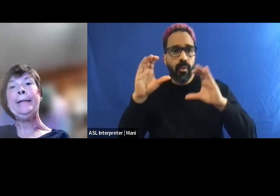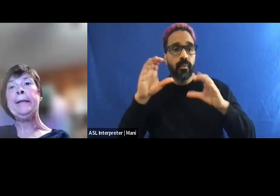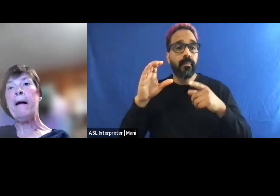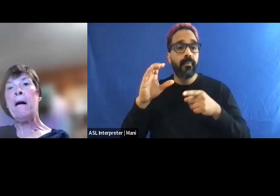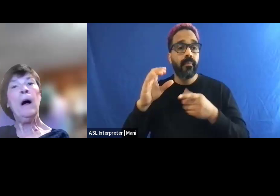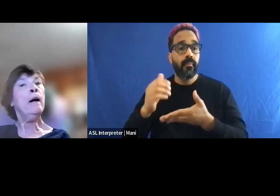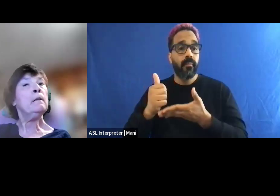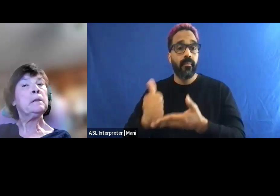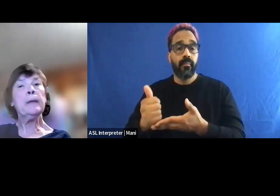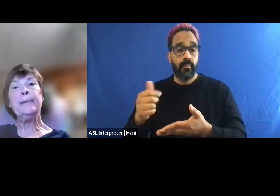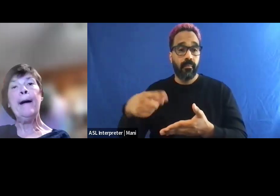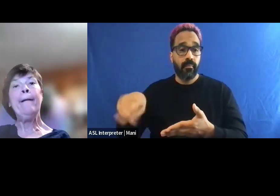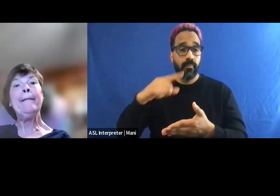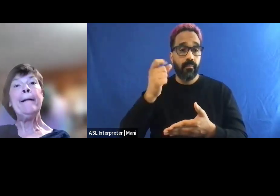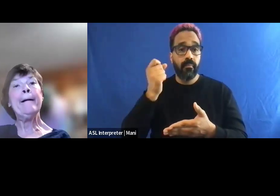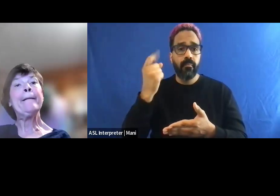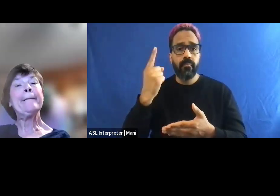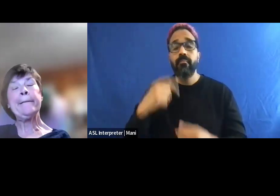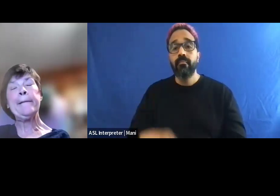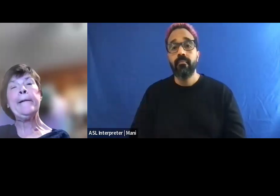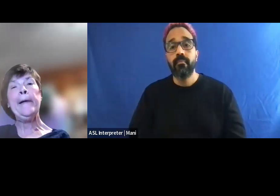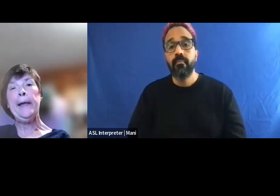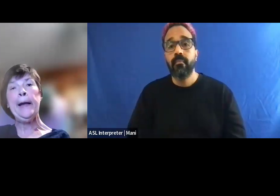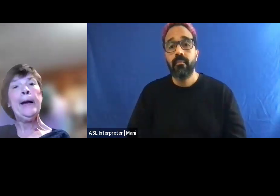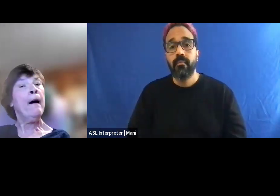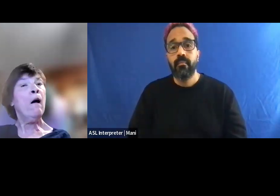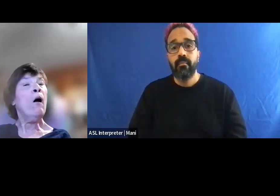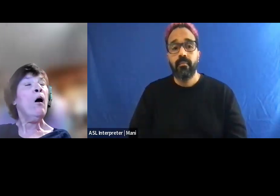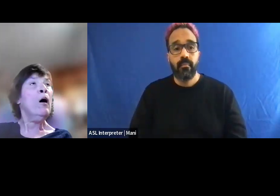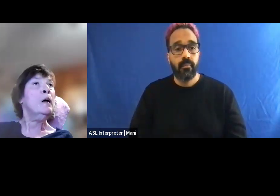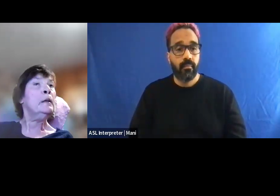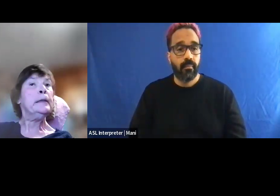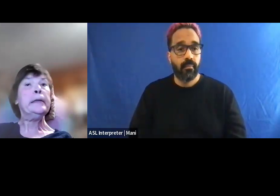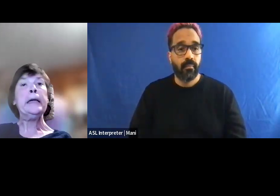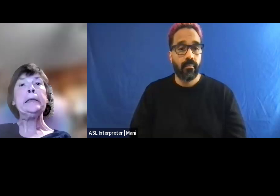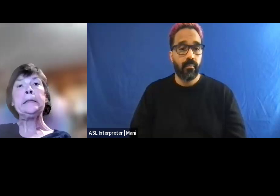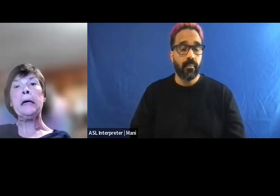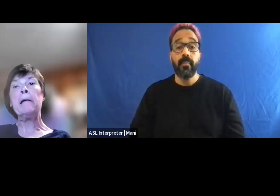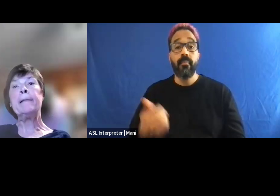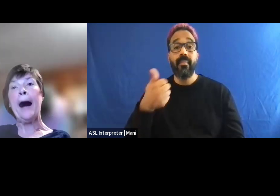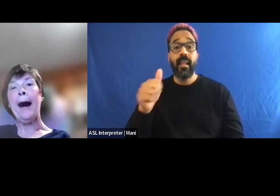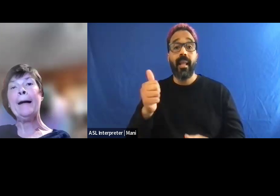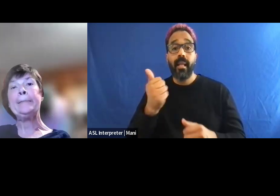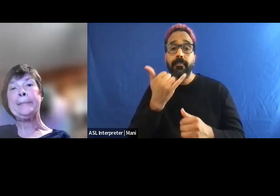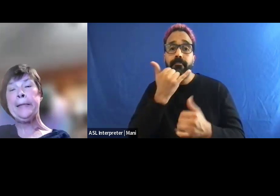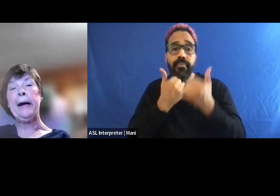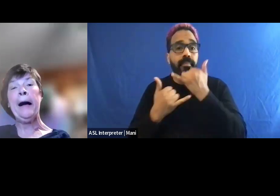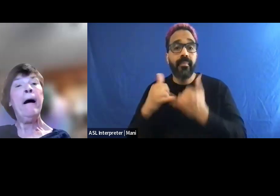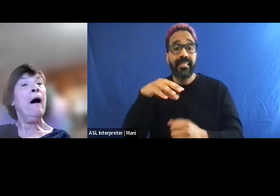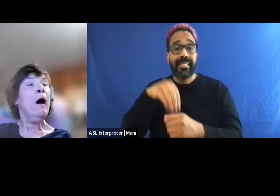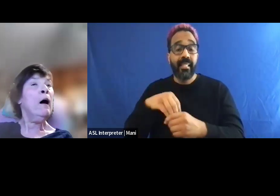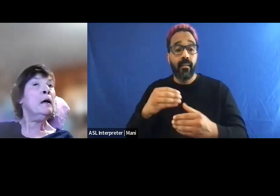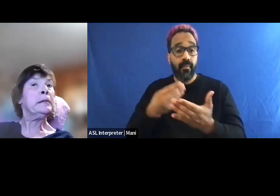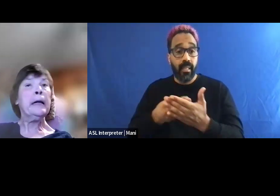discrepancies with criminal or quarterly. They show how